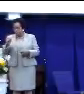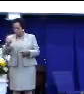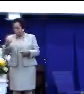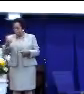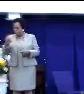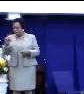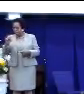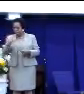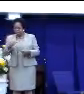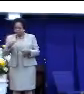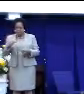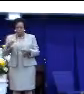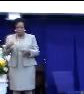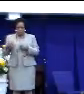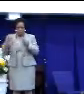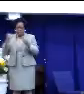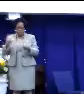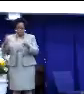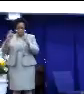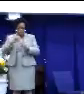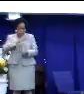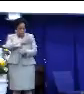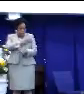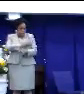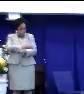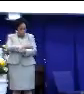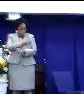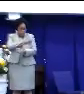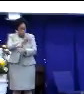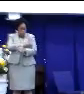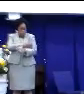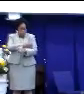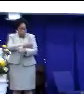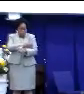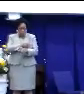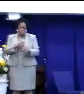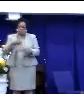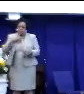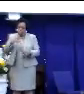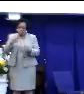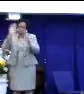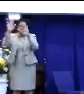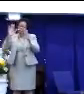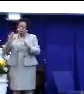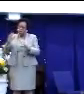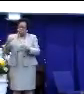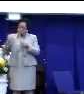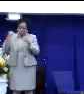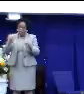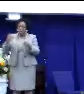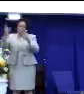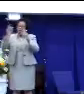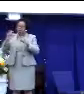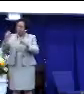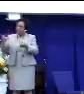that empowers us. It gives us the authority, gives us some explosive power. God has given us